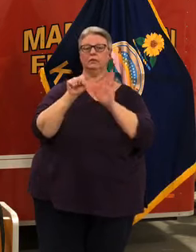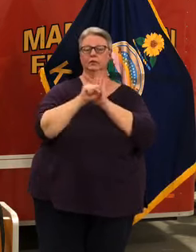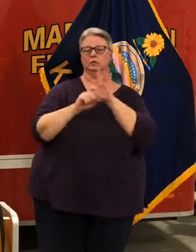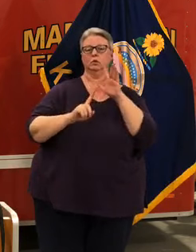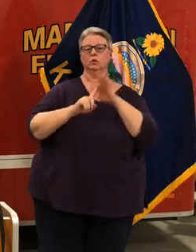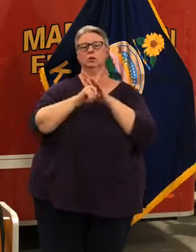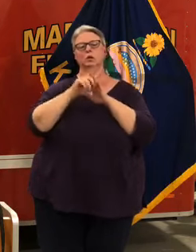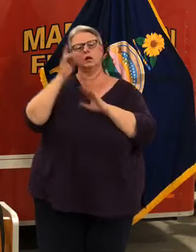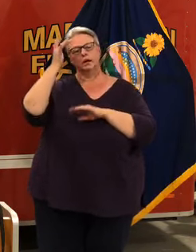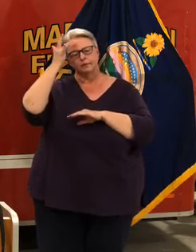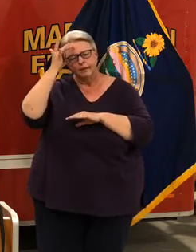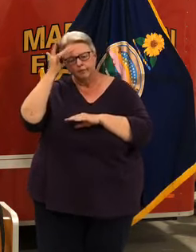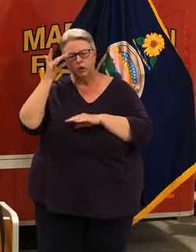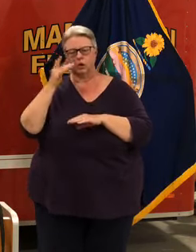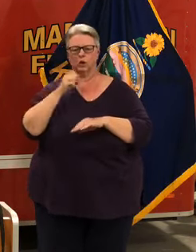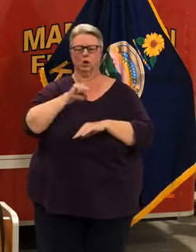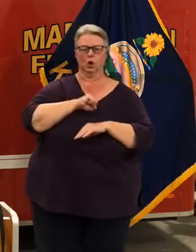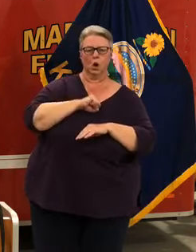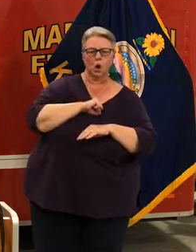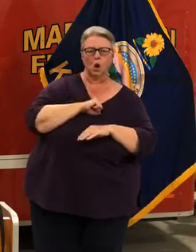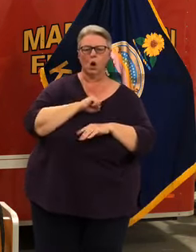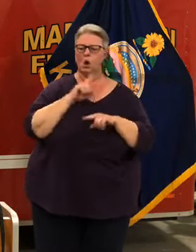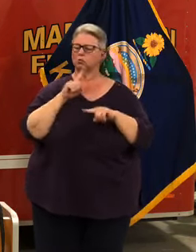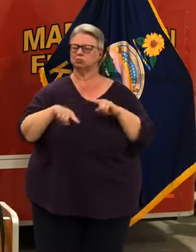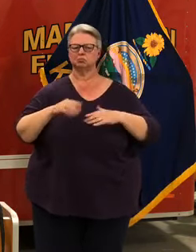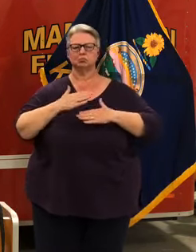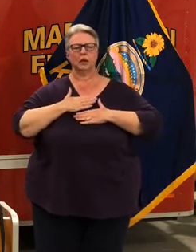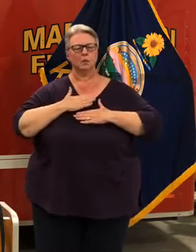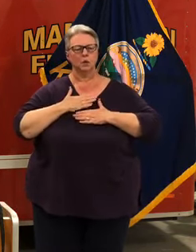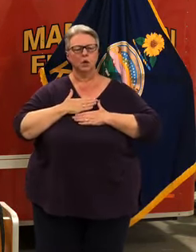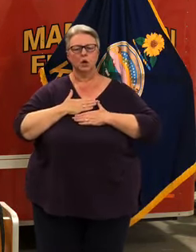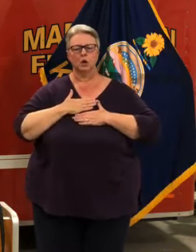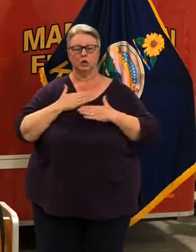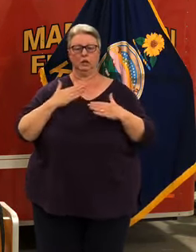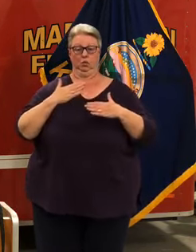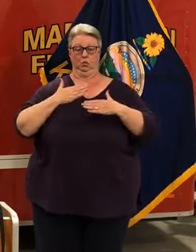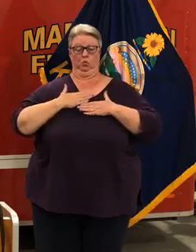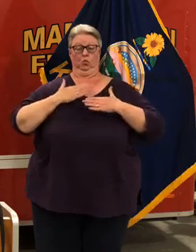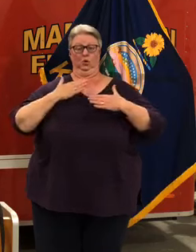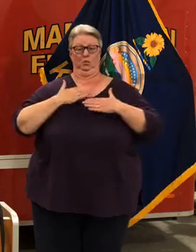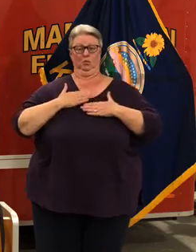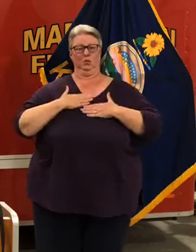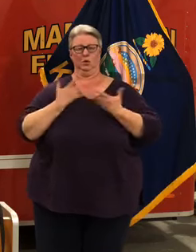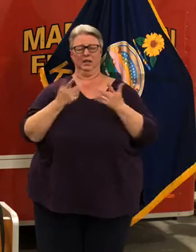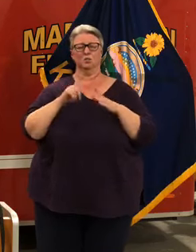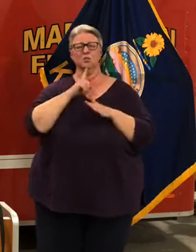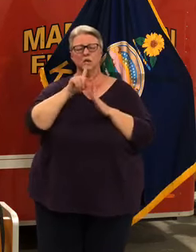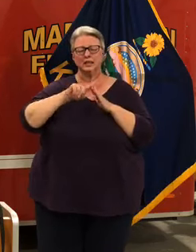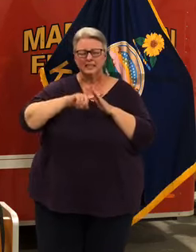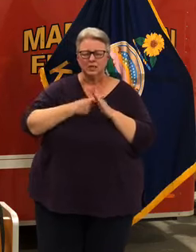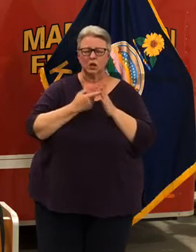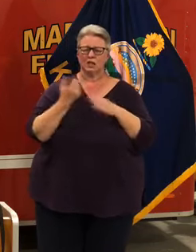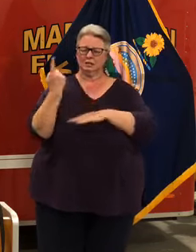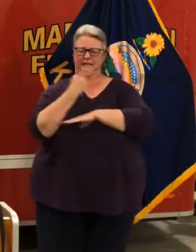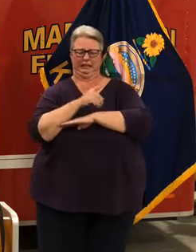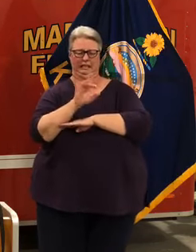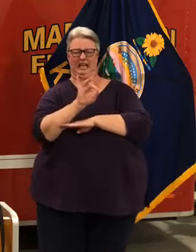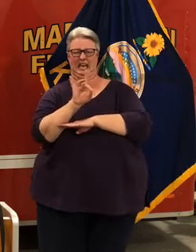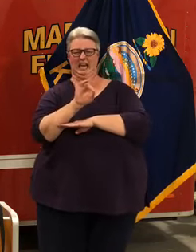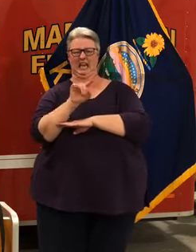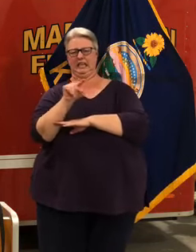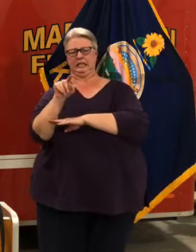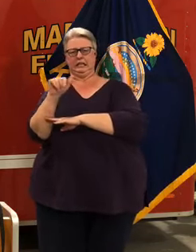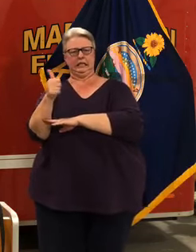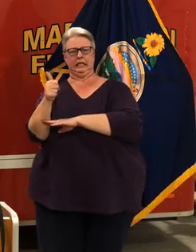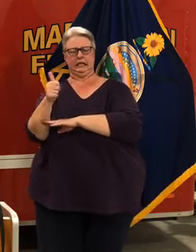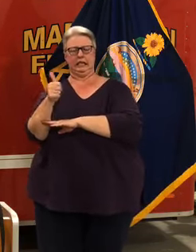shortness of breath. Many times we're seeing the respiratory component really ramp up around day 8 to 10, and their